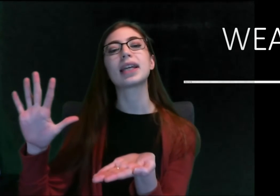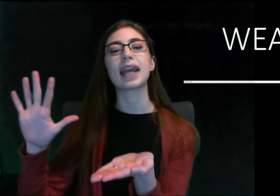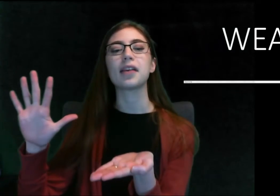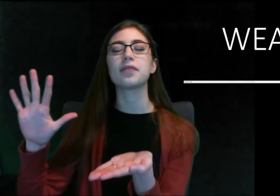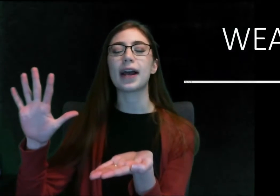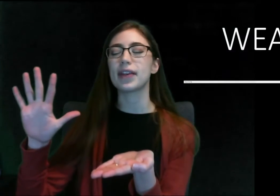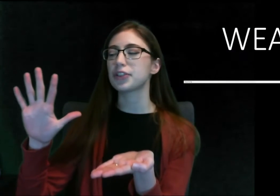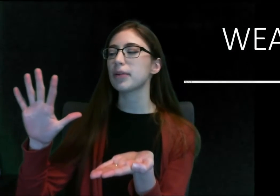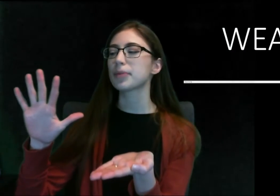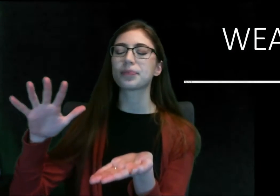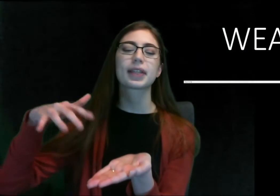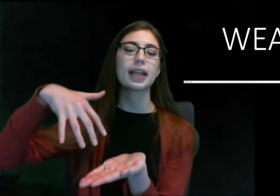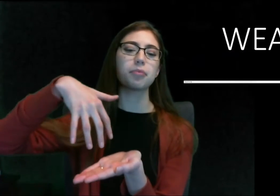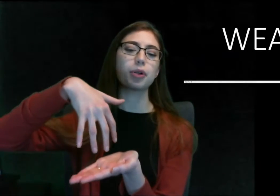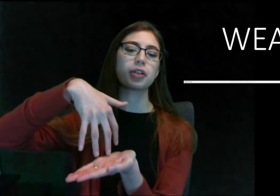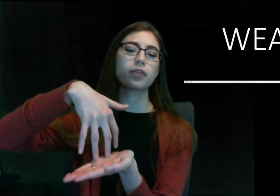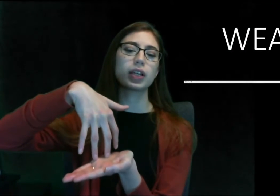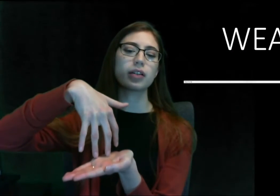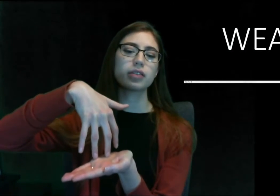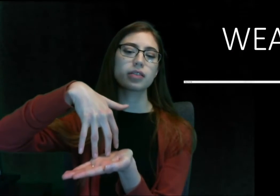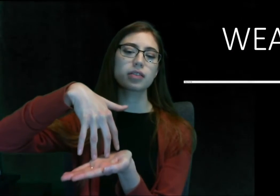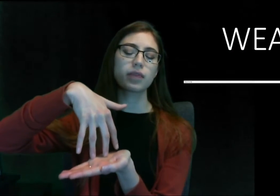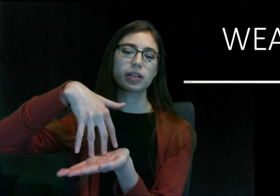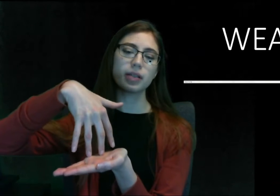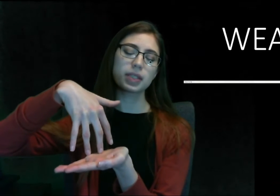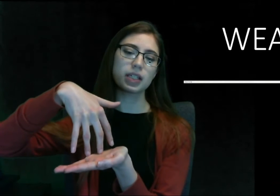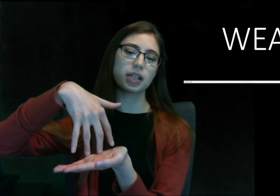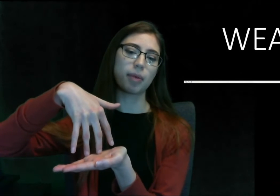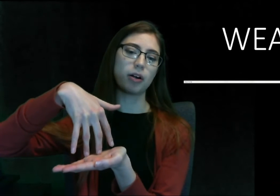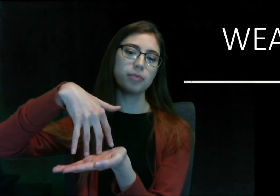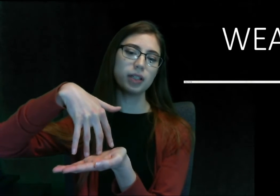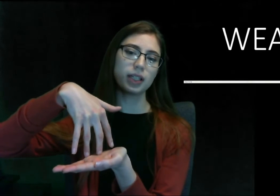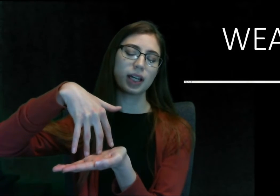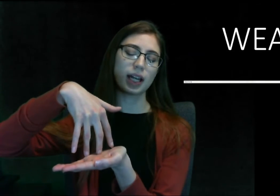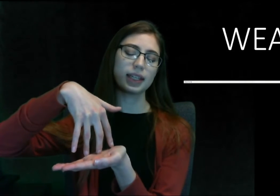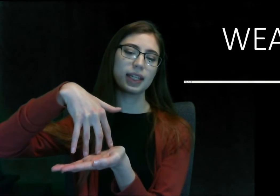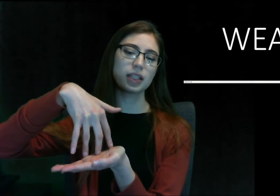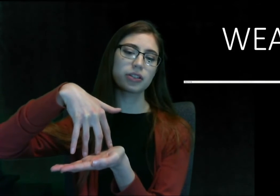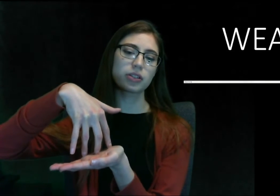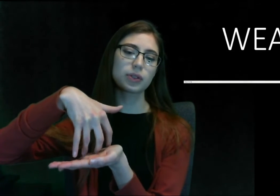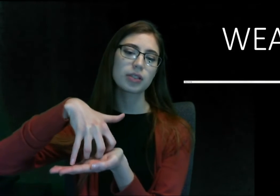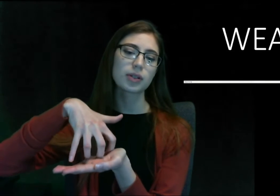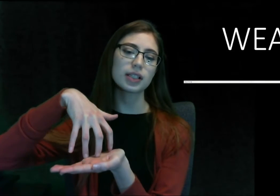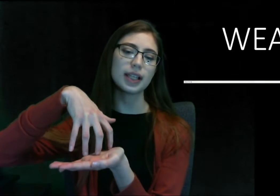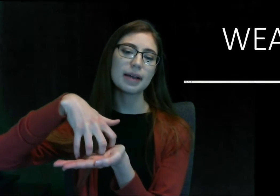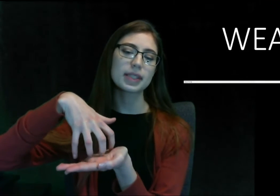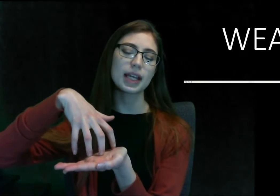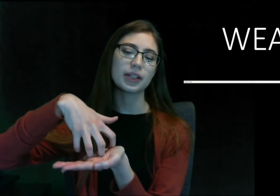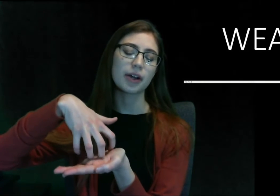a 5 hand shape and put your fingertips into your palm. And then you're just going to collapse at your